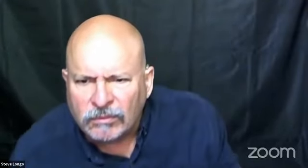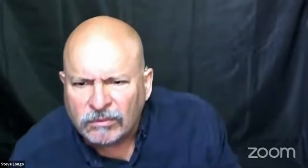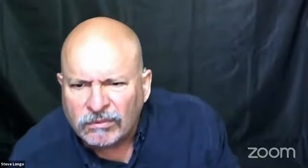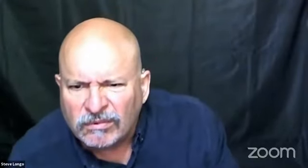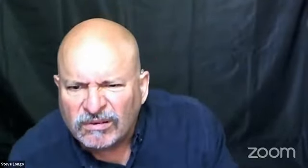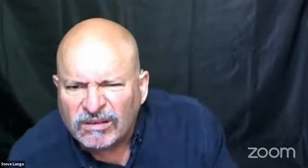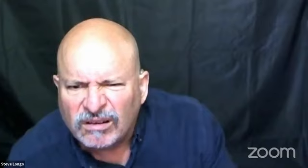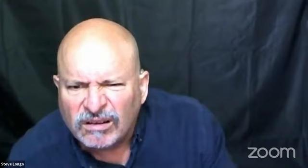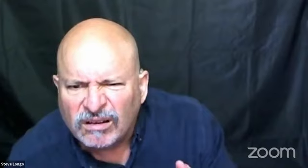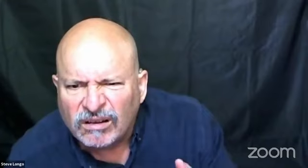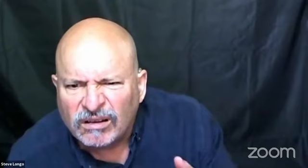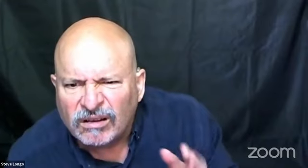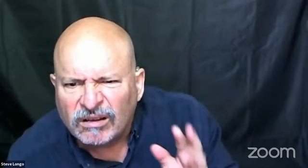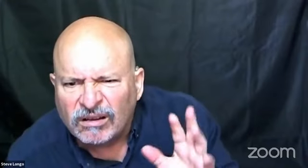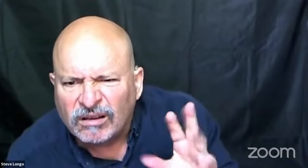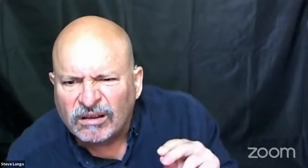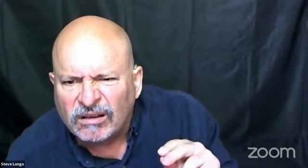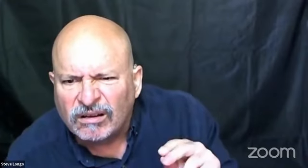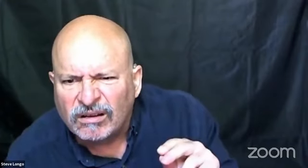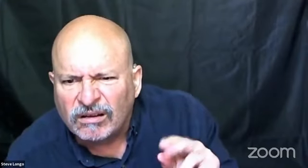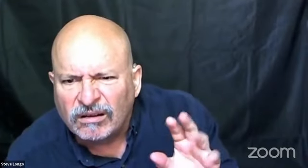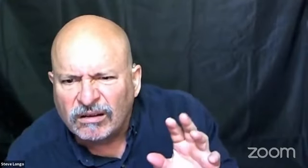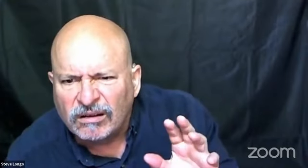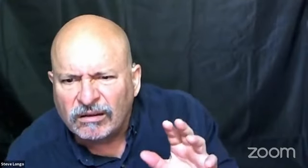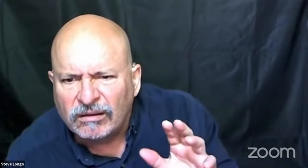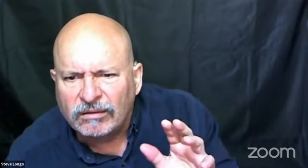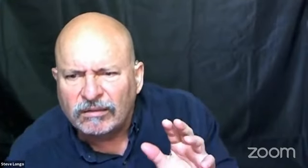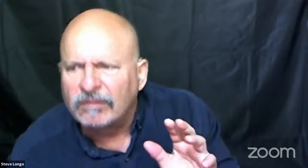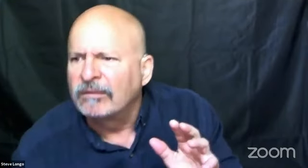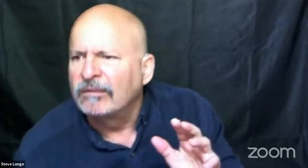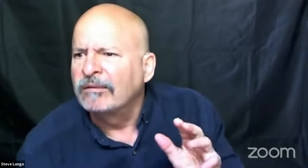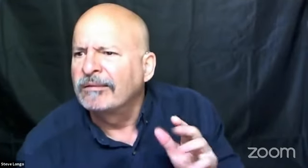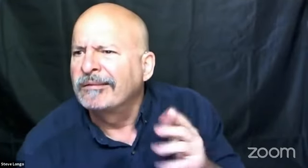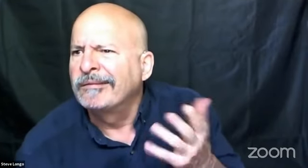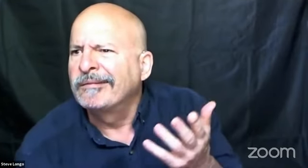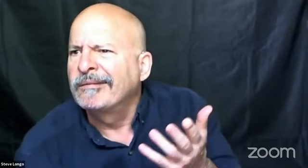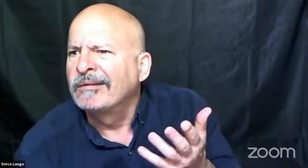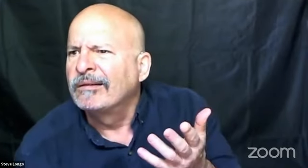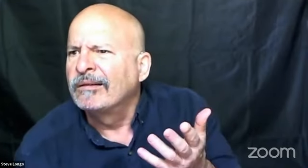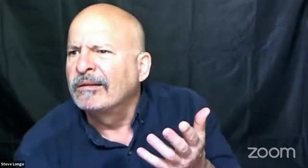I'm sorry, what? Give me 1 second to adjust to the screen. I believe it changed from gallery view.